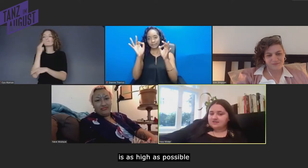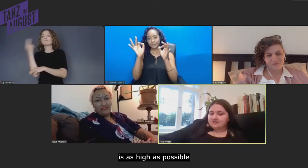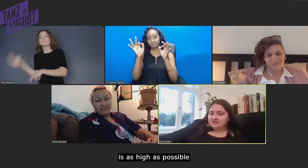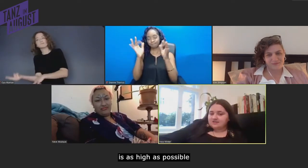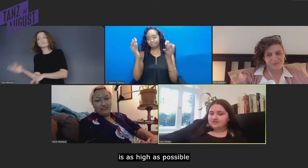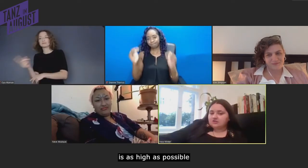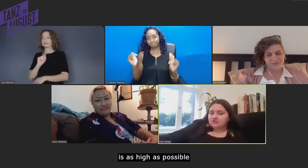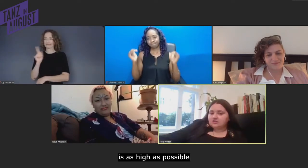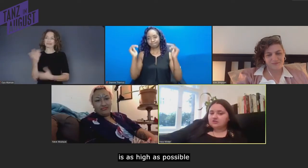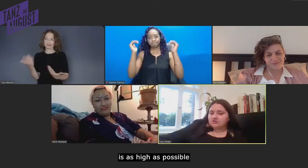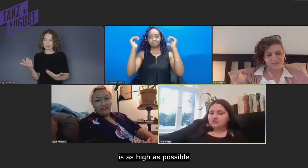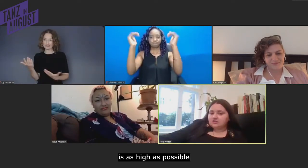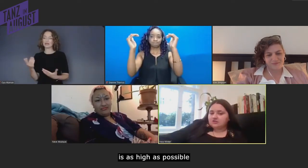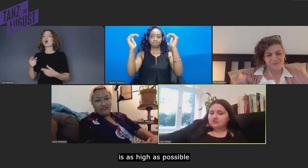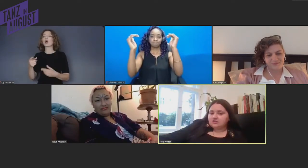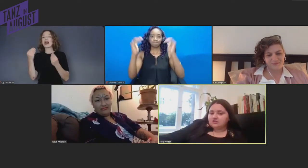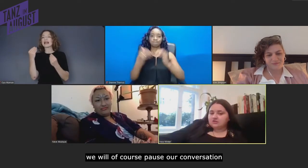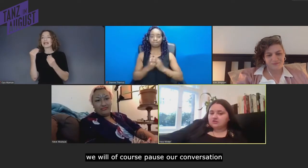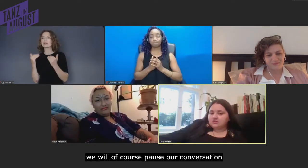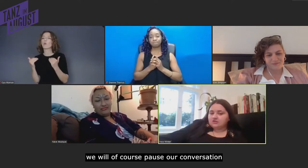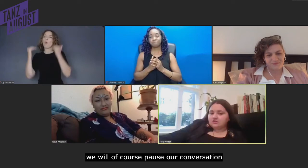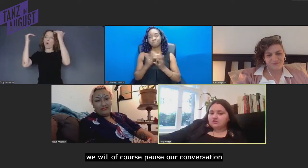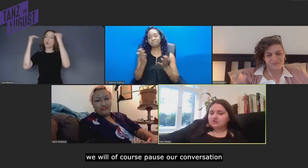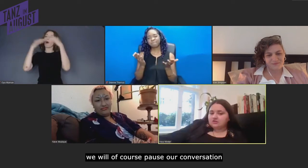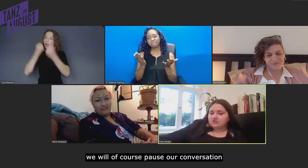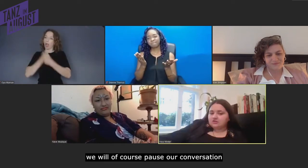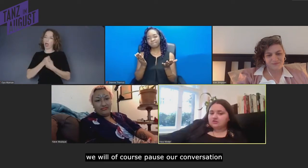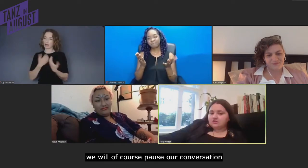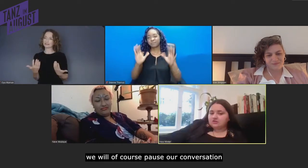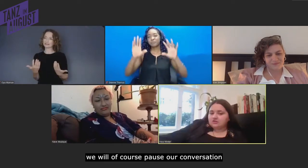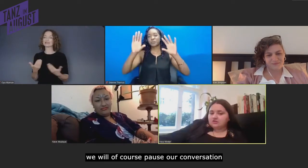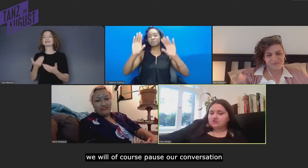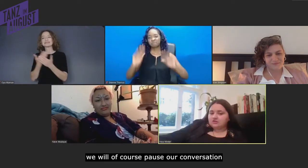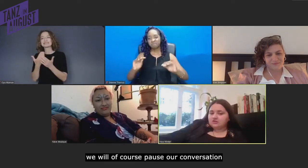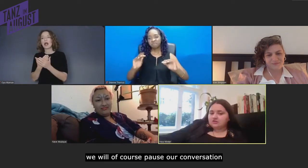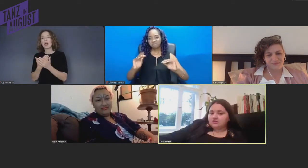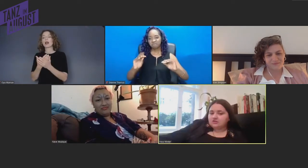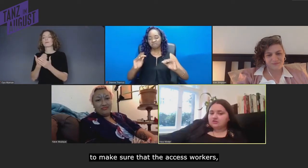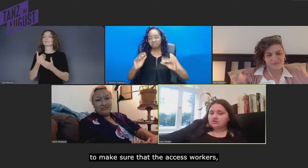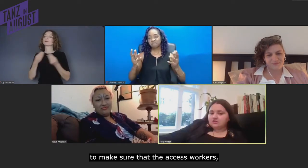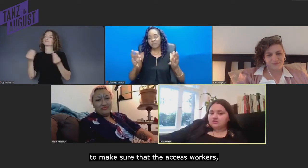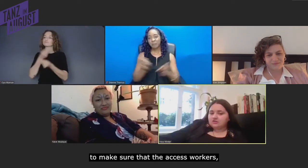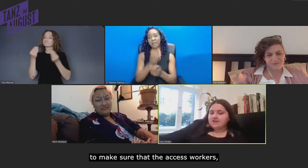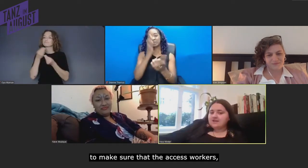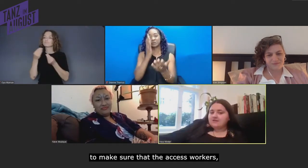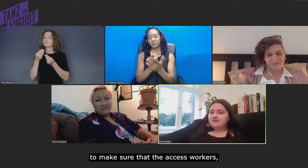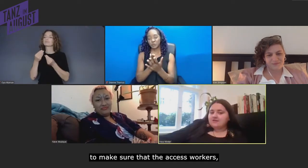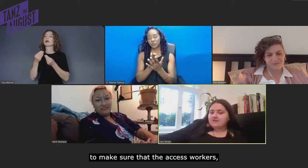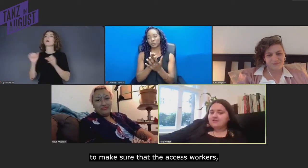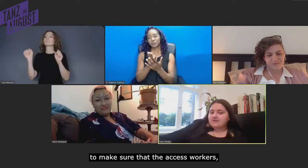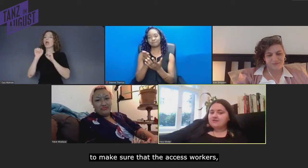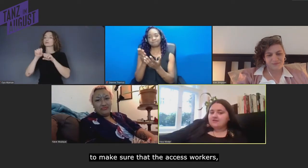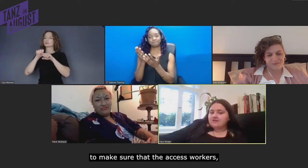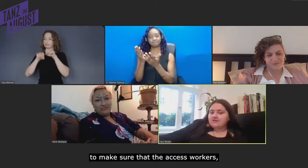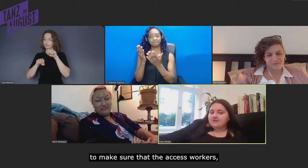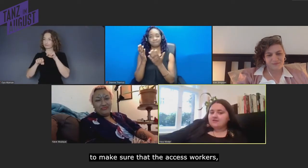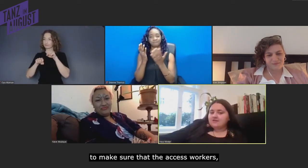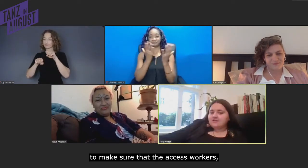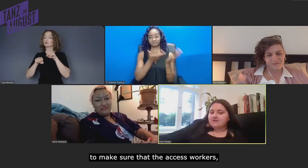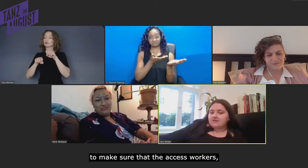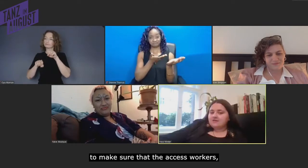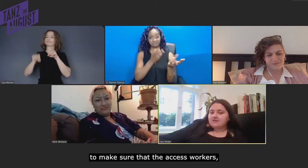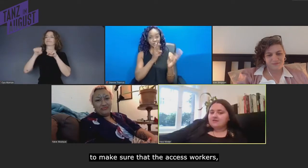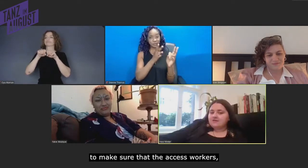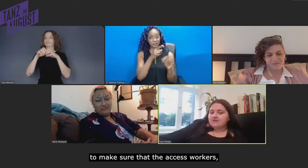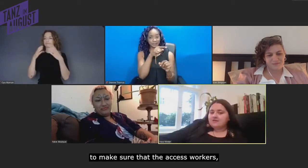as possible, we will of course pause our conversation to make sure that the